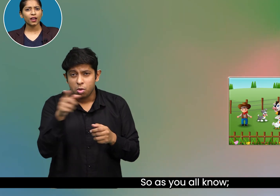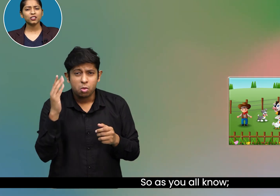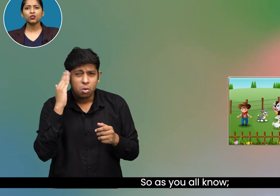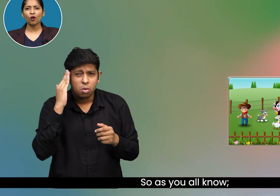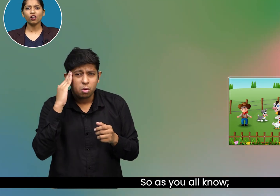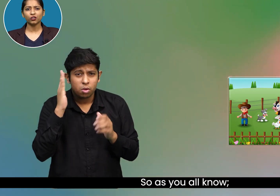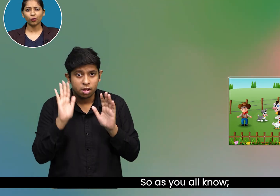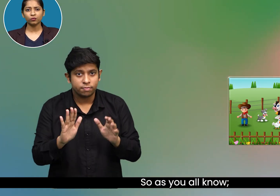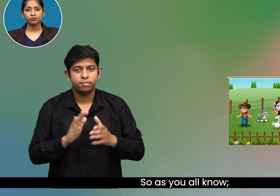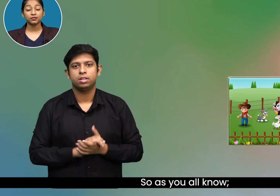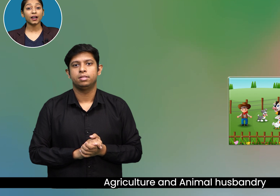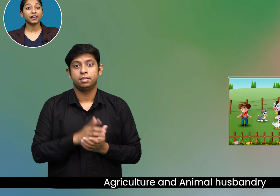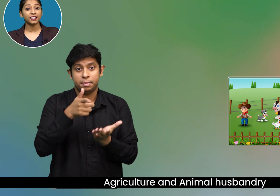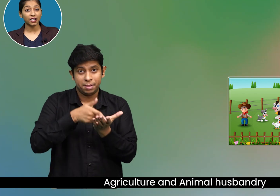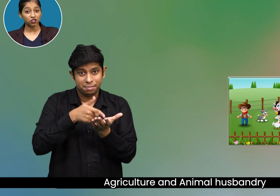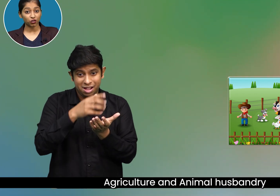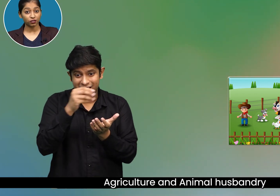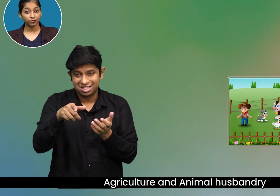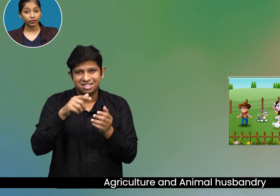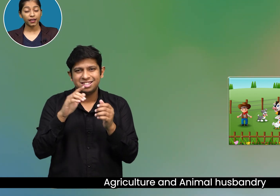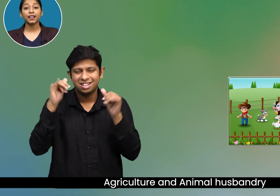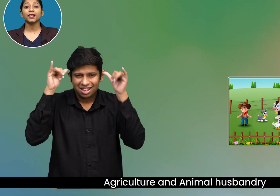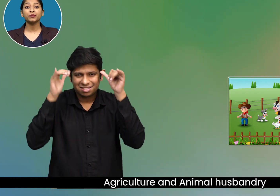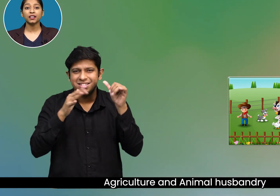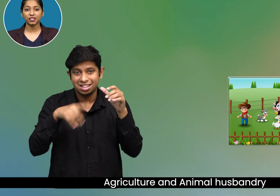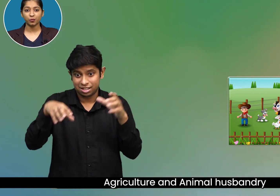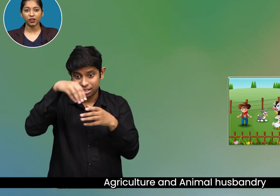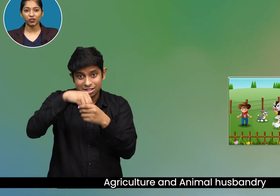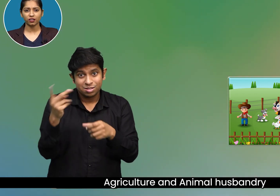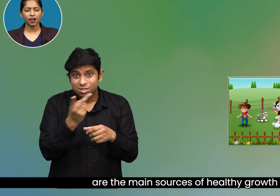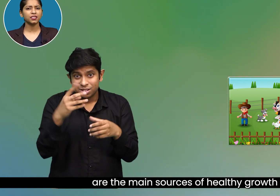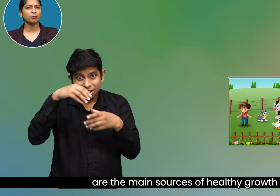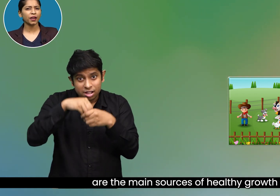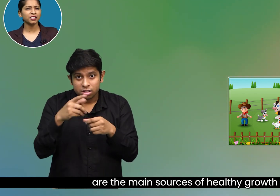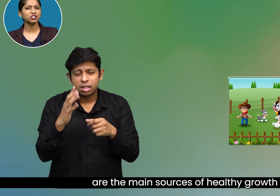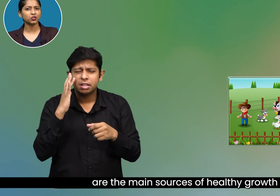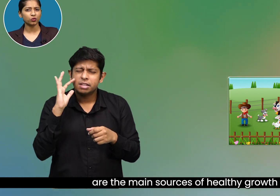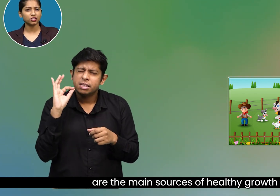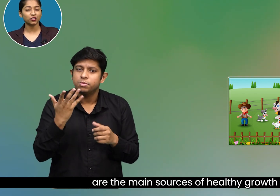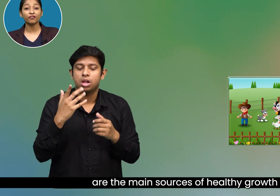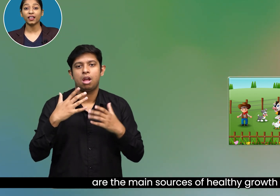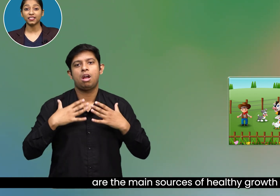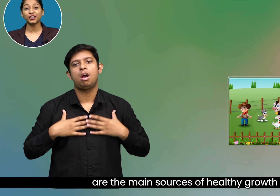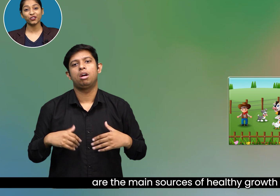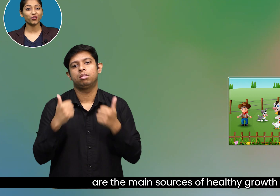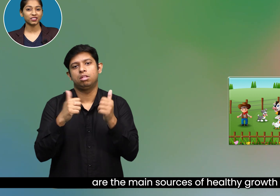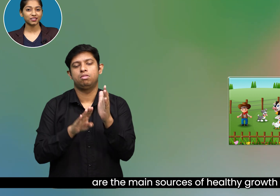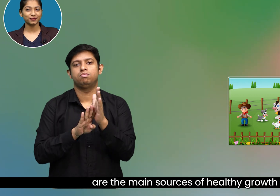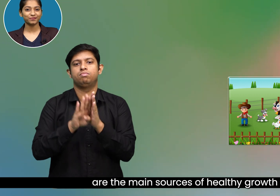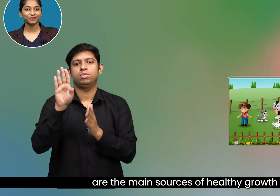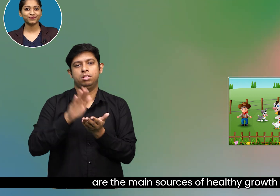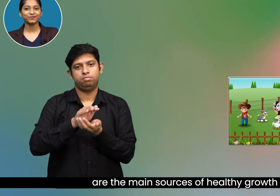So, as you all know, agriculture and animal husbandry are the main sources of healthy